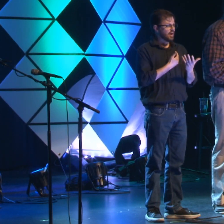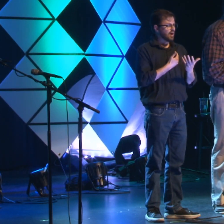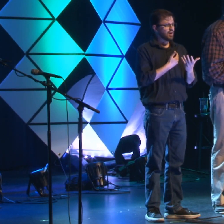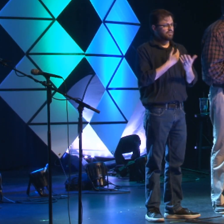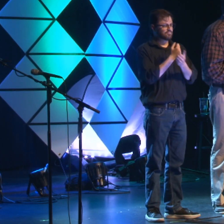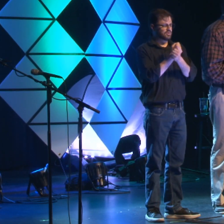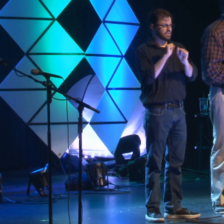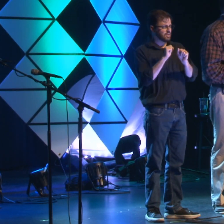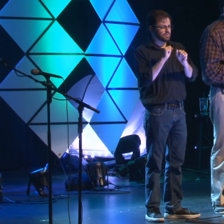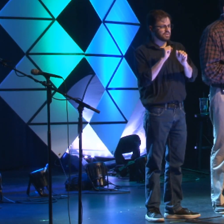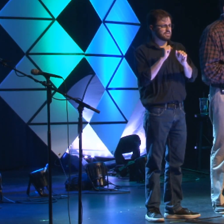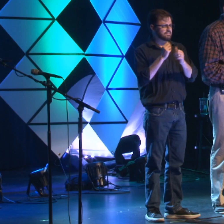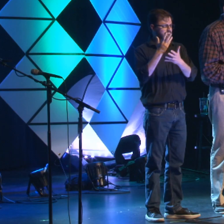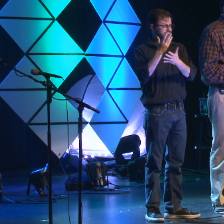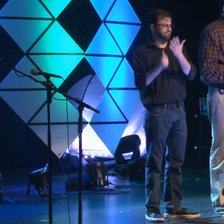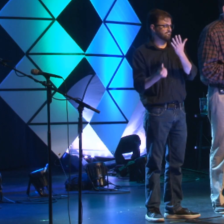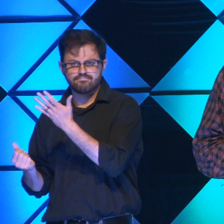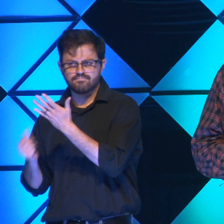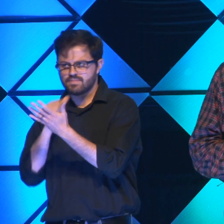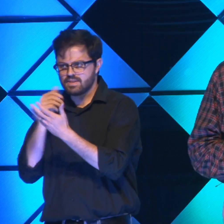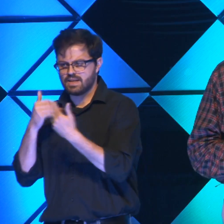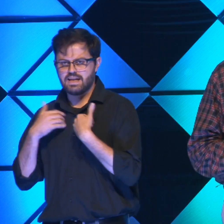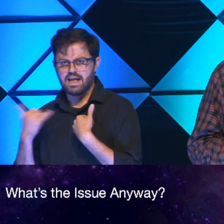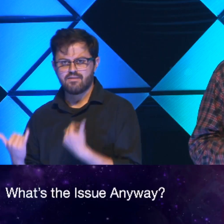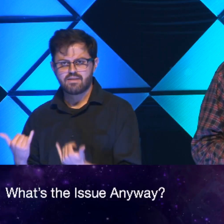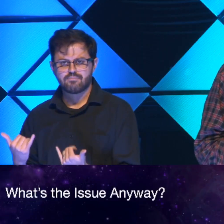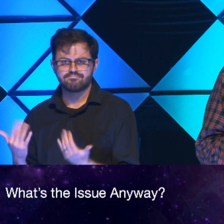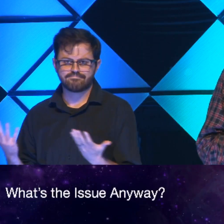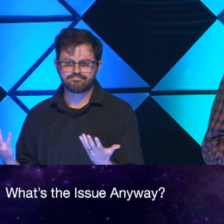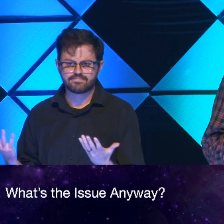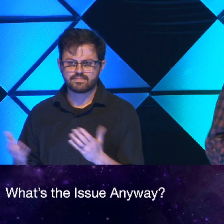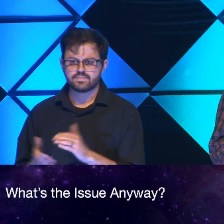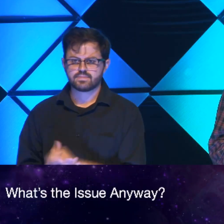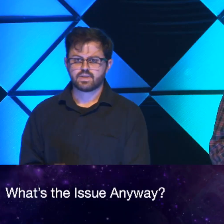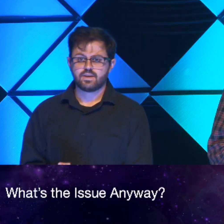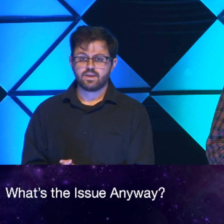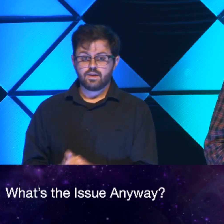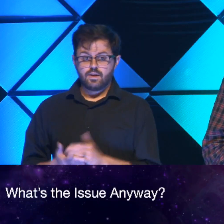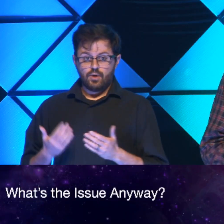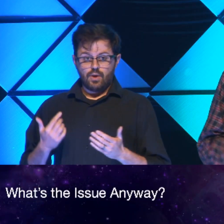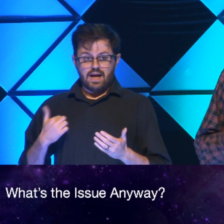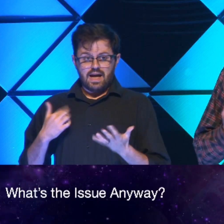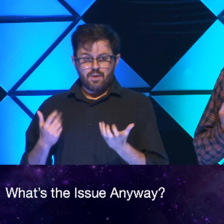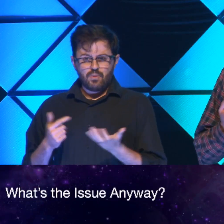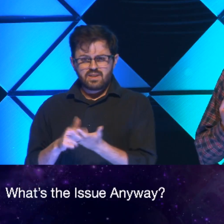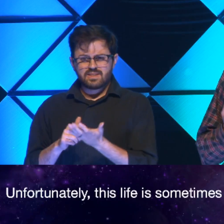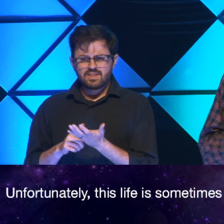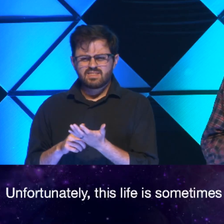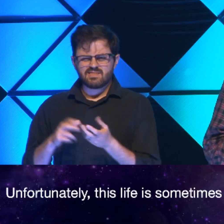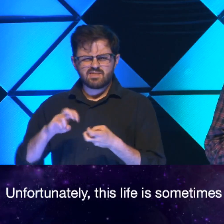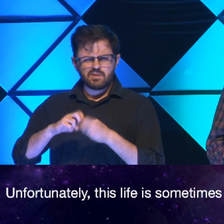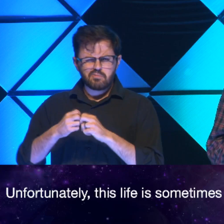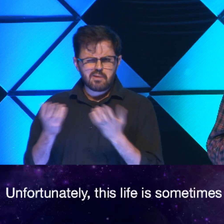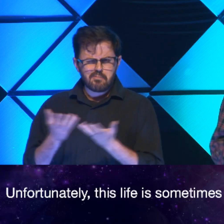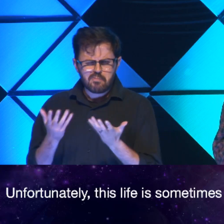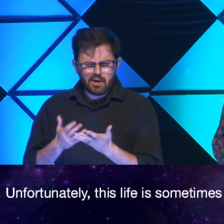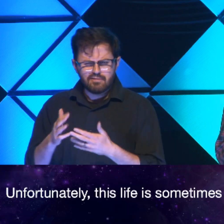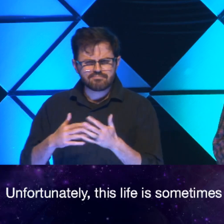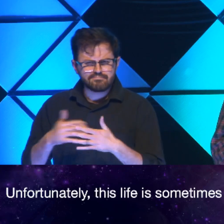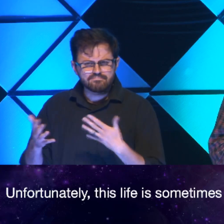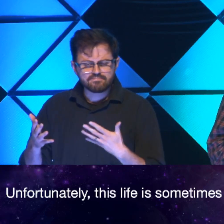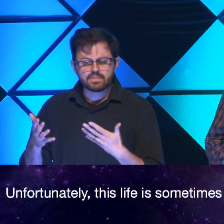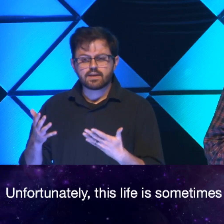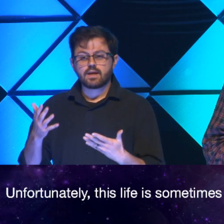of security or safety. I want to talk about what's the issue anyway. So, unfortunately,